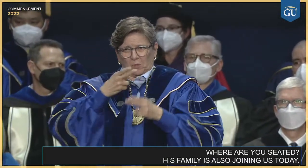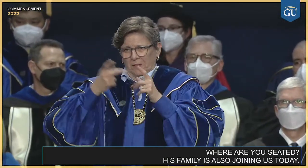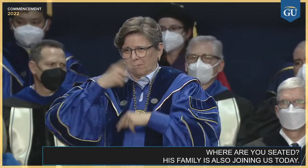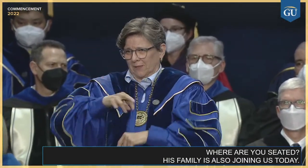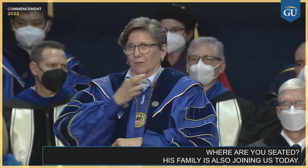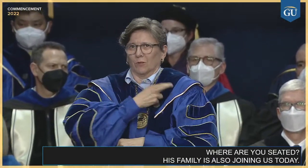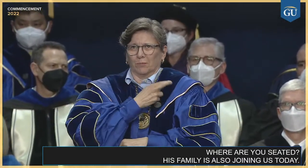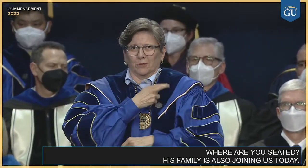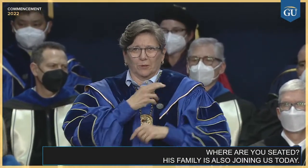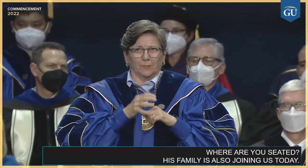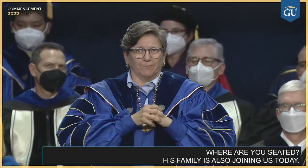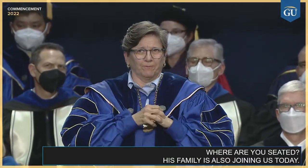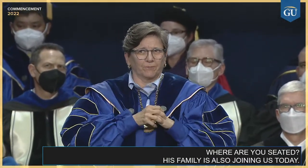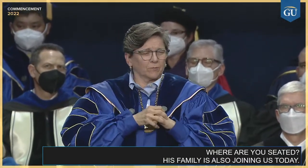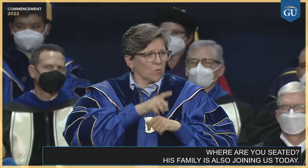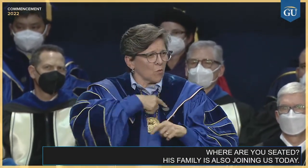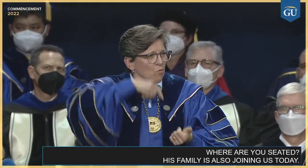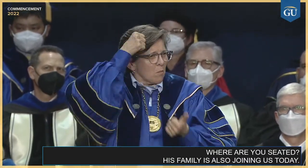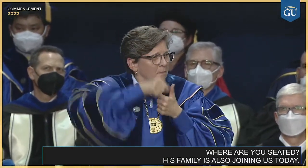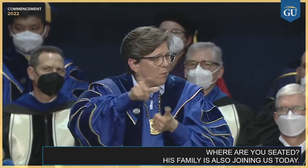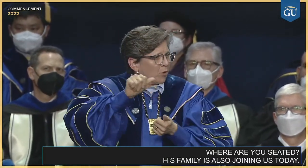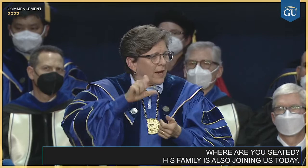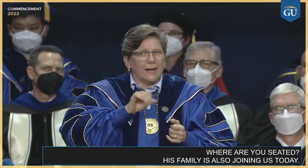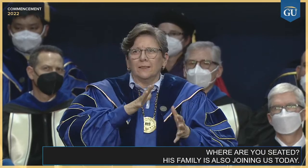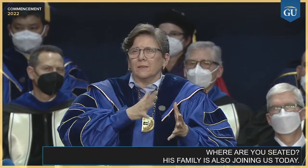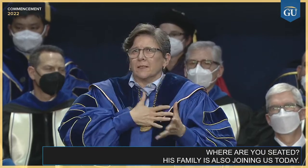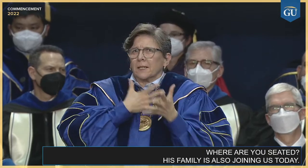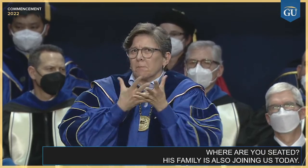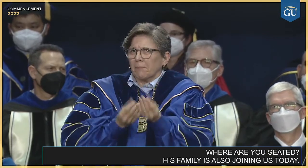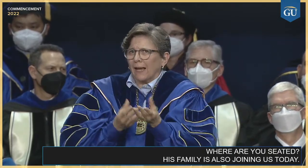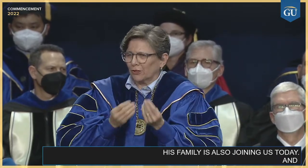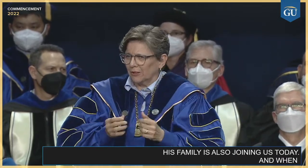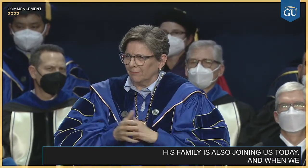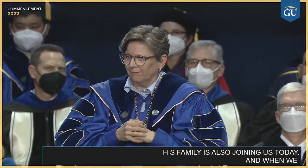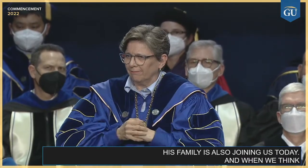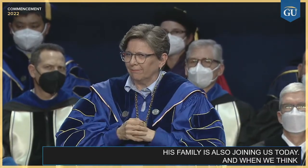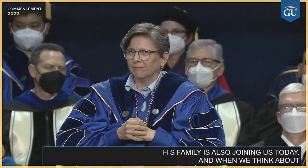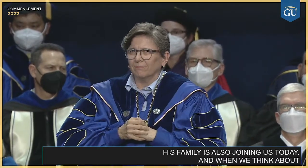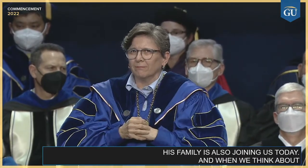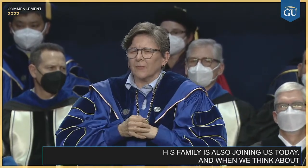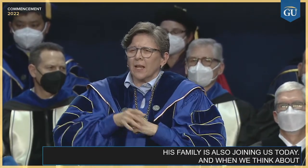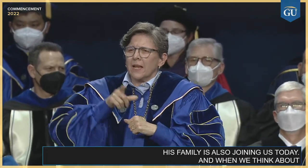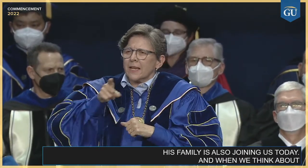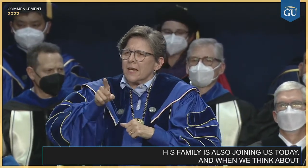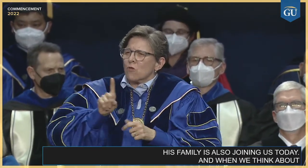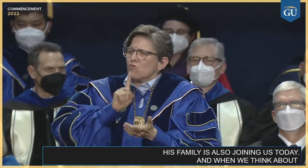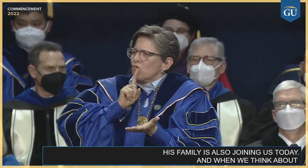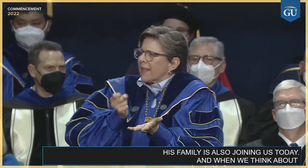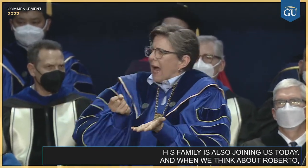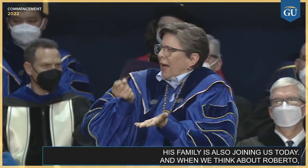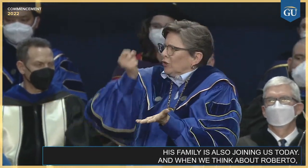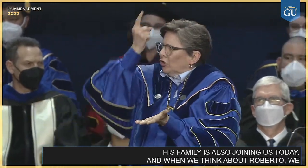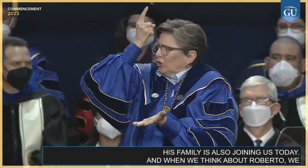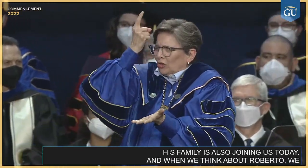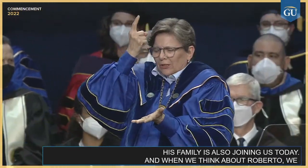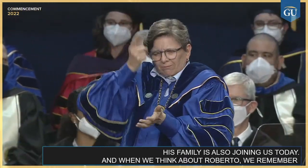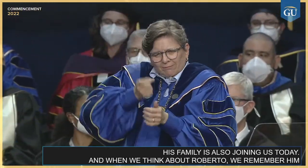And when we think about Roberto, we remember him as a compassionate person who